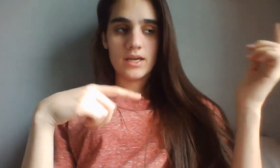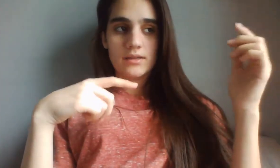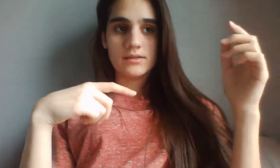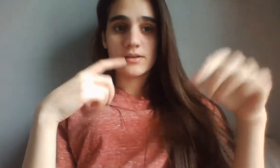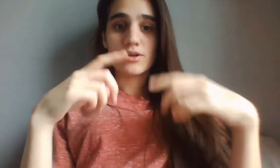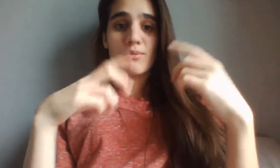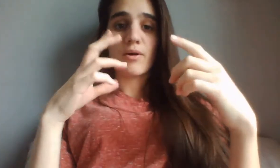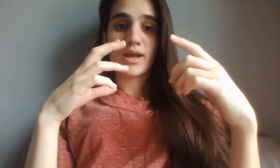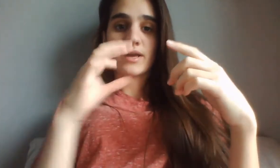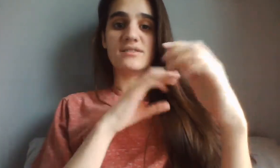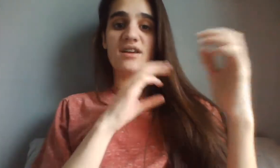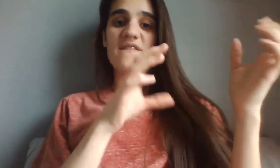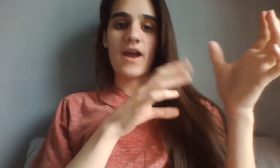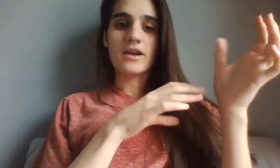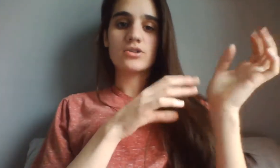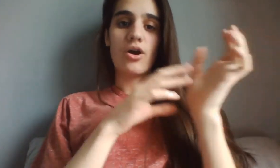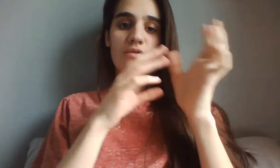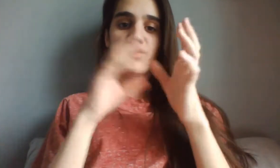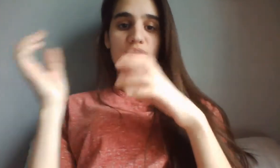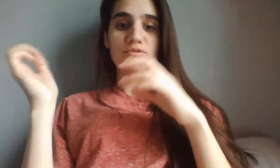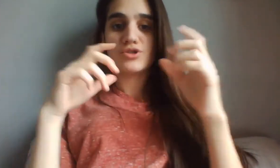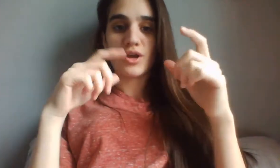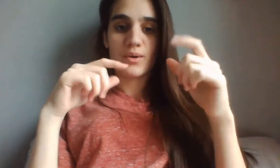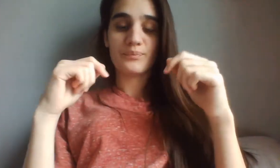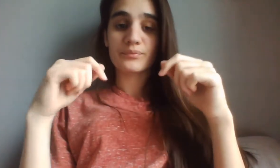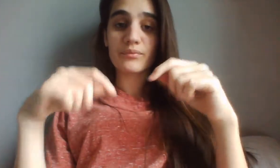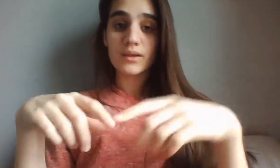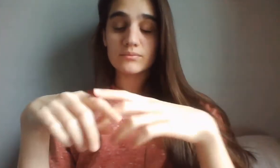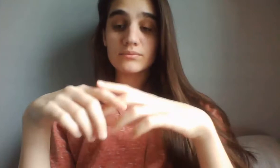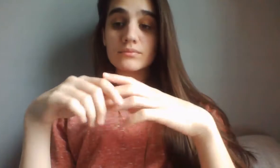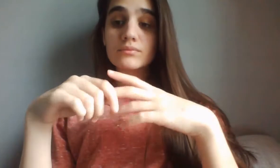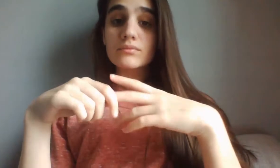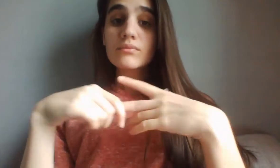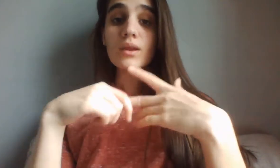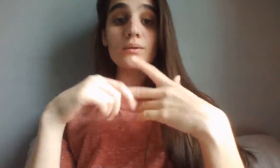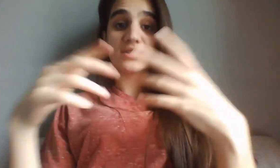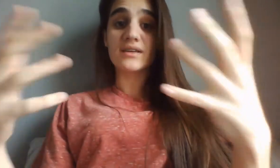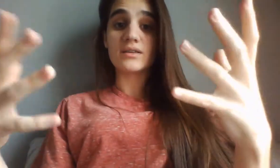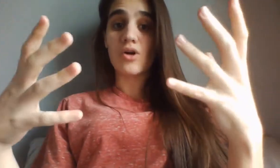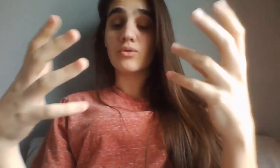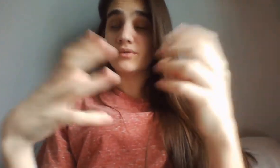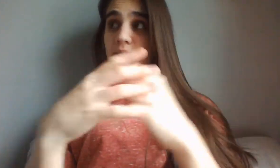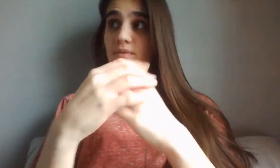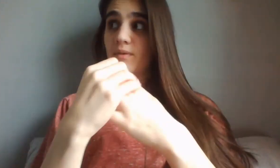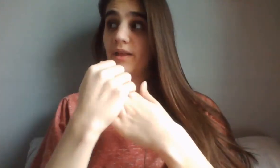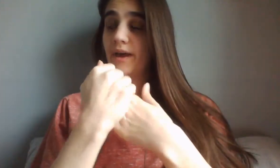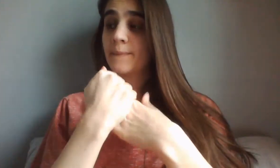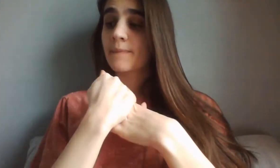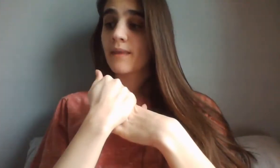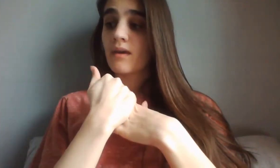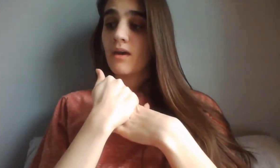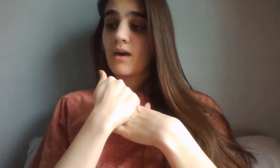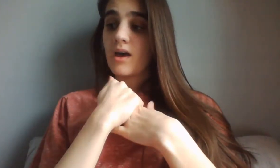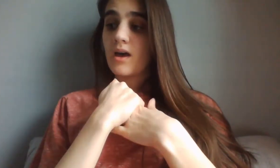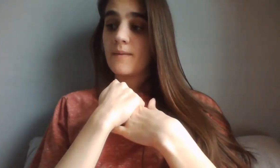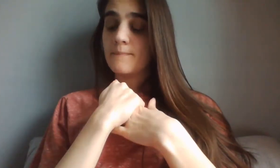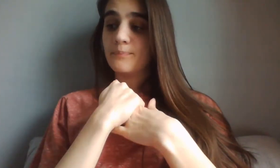scenes. So Bonnie is the effect of those two, which I think is the whole theme of the play.